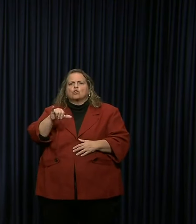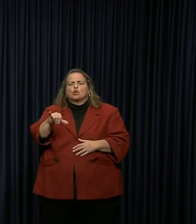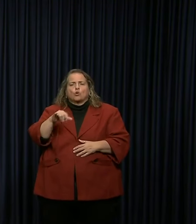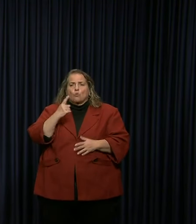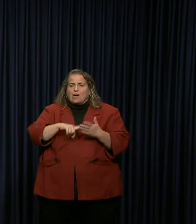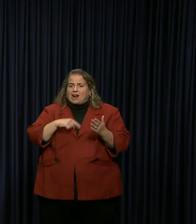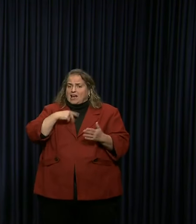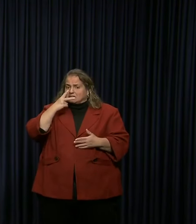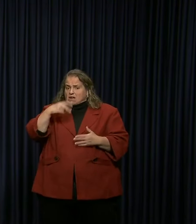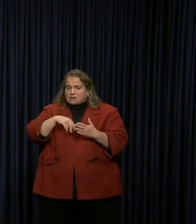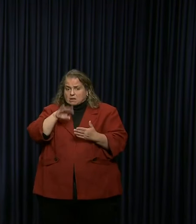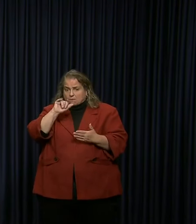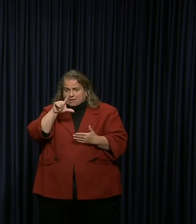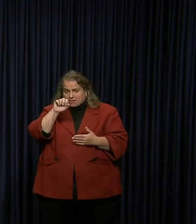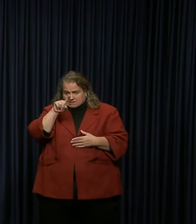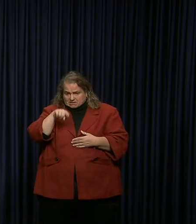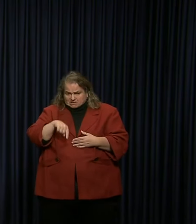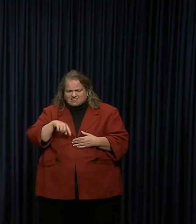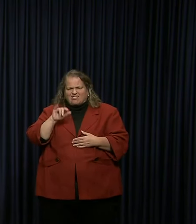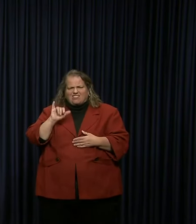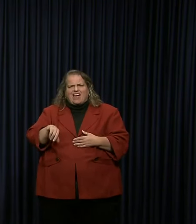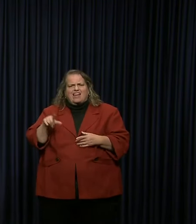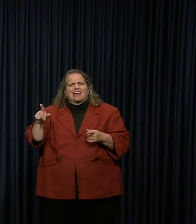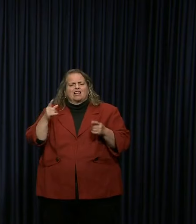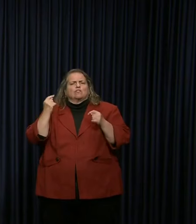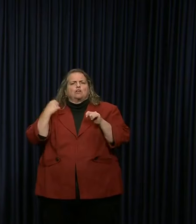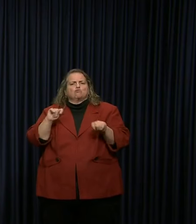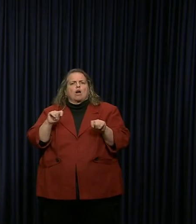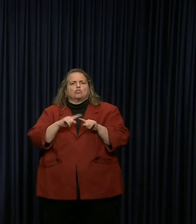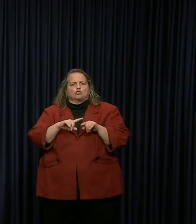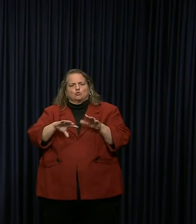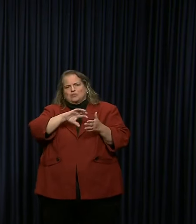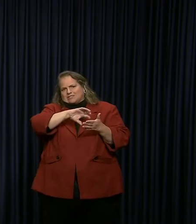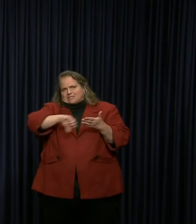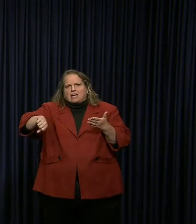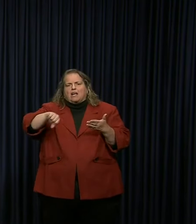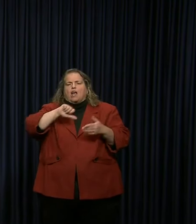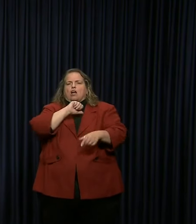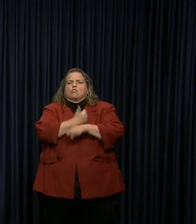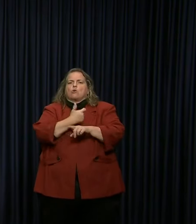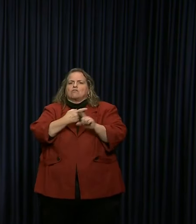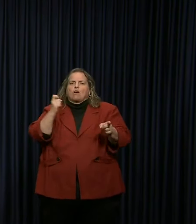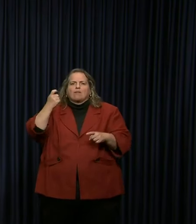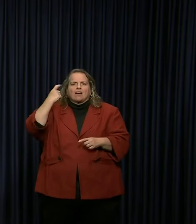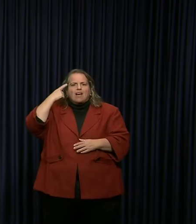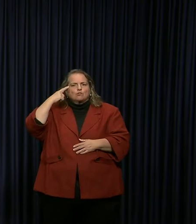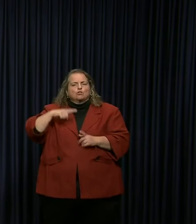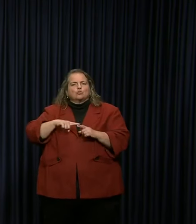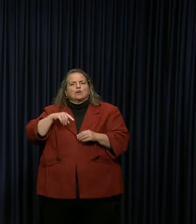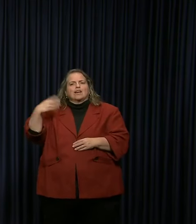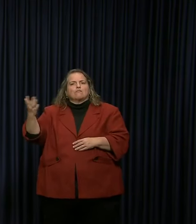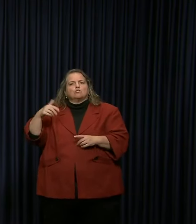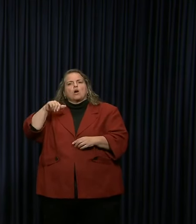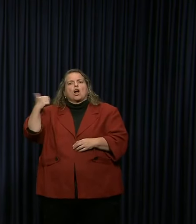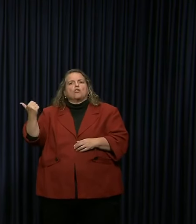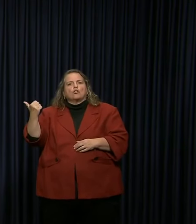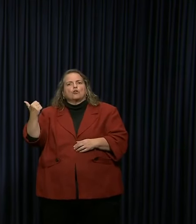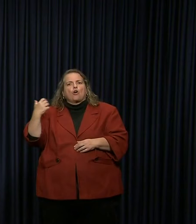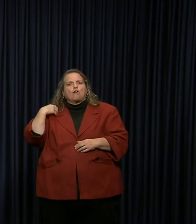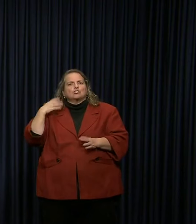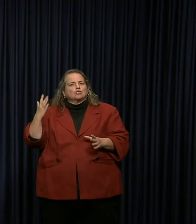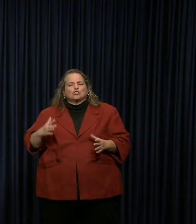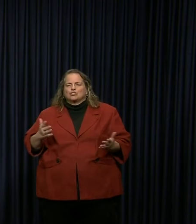line itemed was an attempt to take away authority from the governor and give it to other constitutional officers. They tried to say the Attorney General would be the final